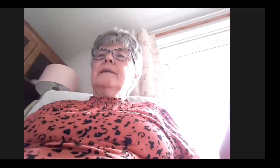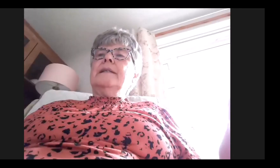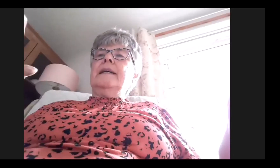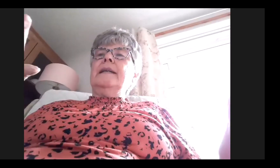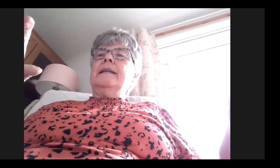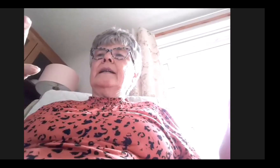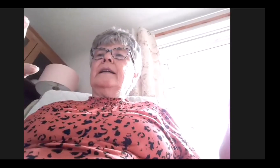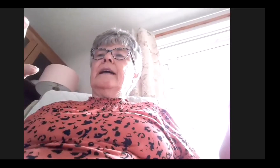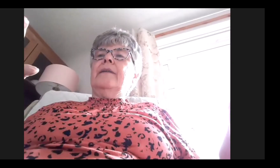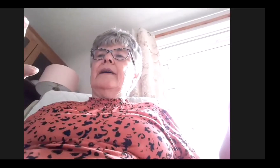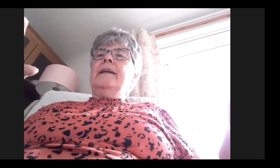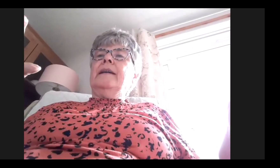See, Kerry?